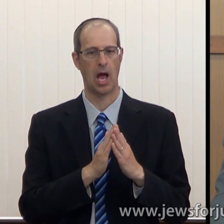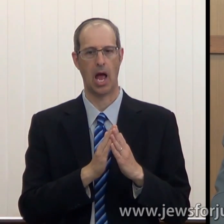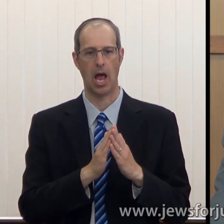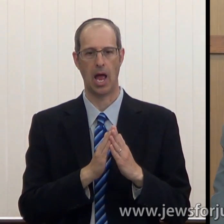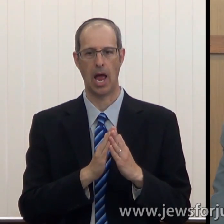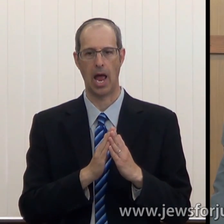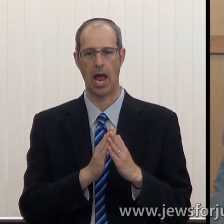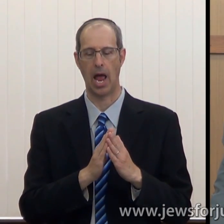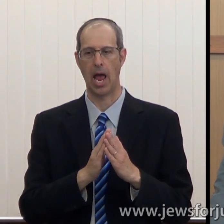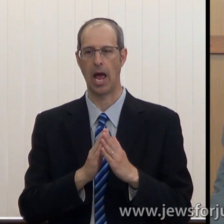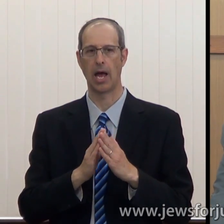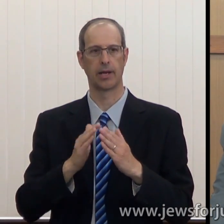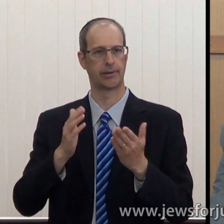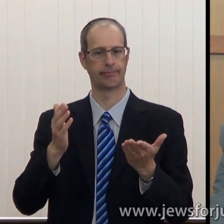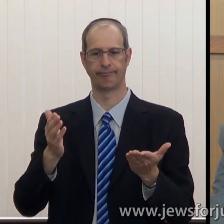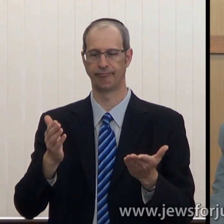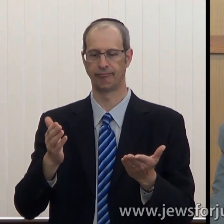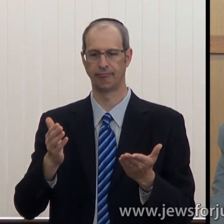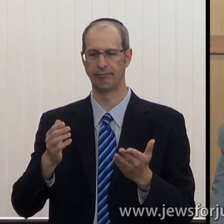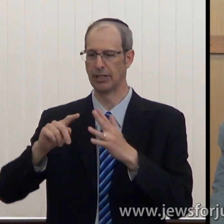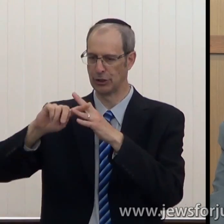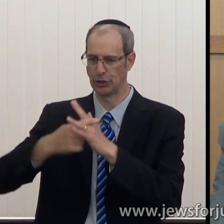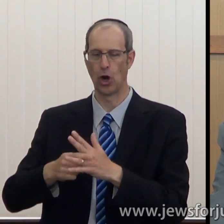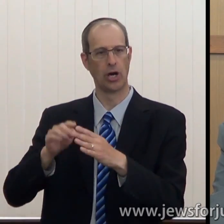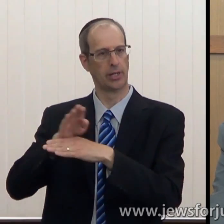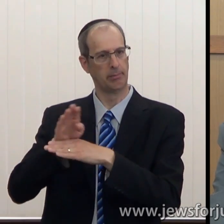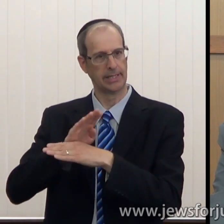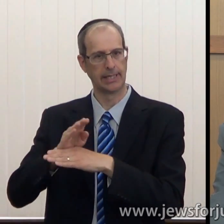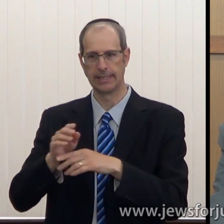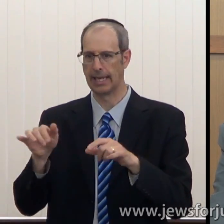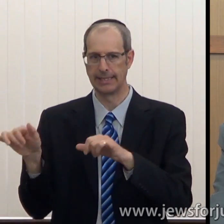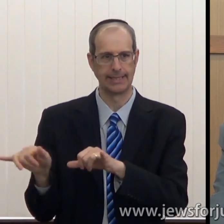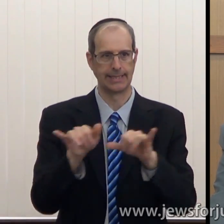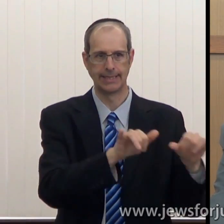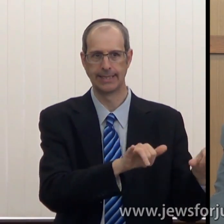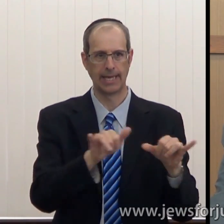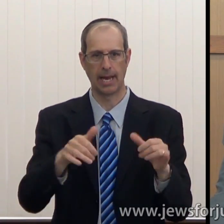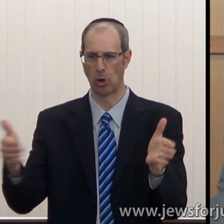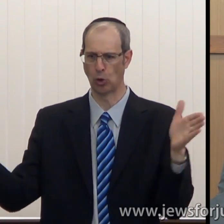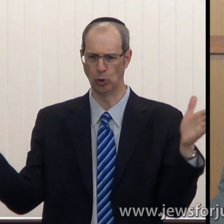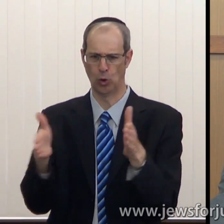press, opened up the same exact business, very close by.